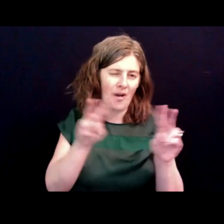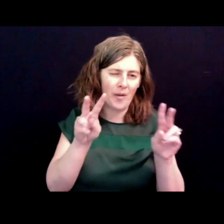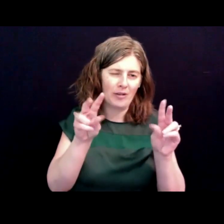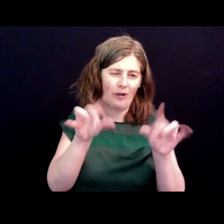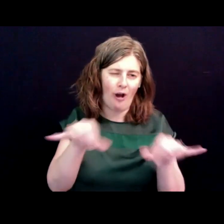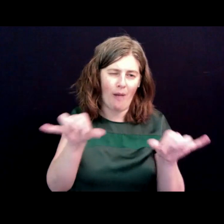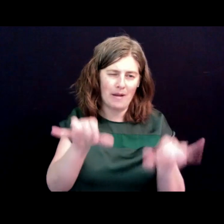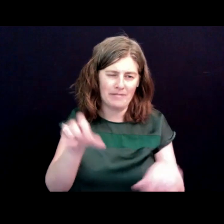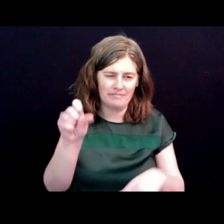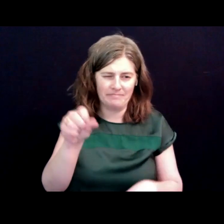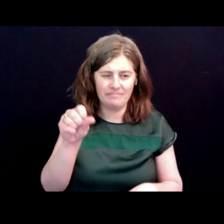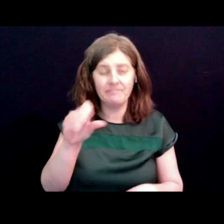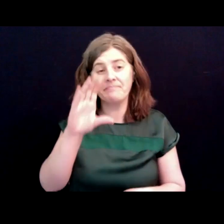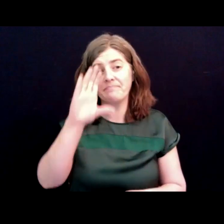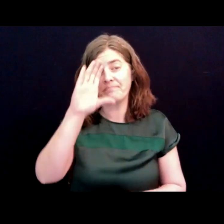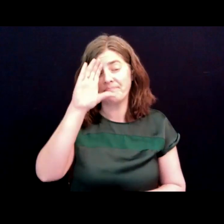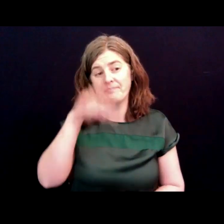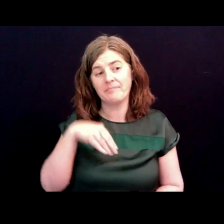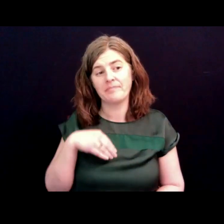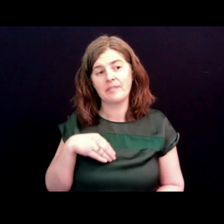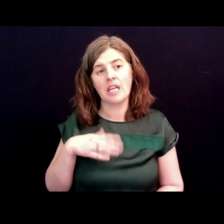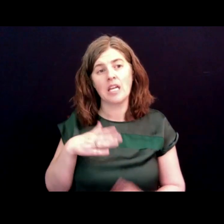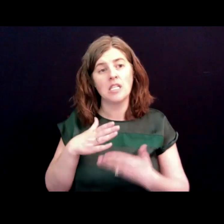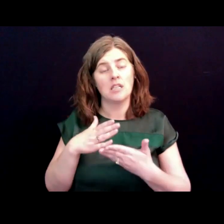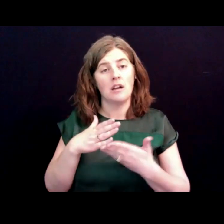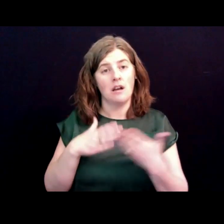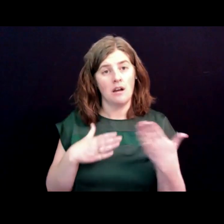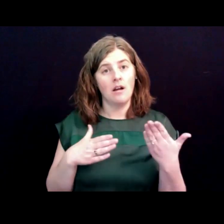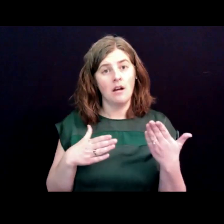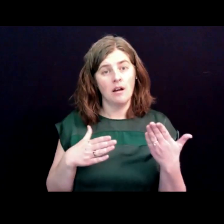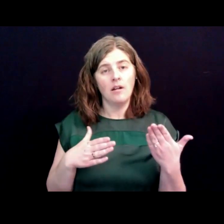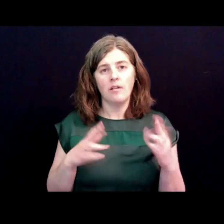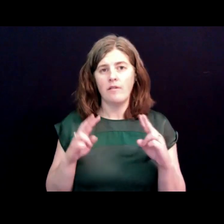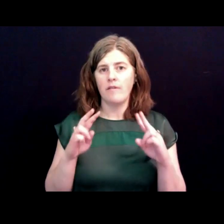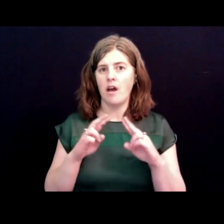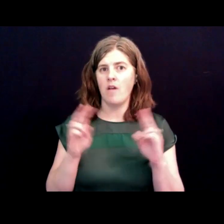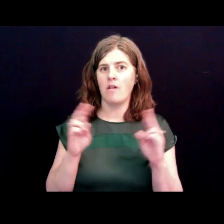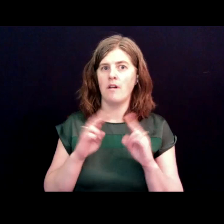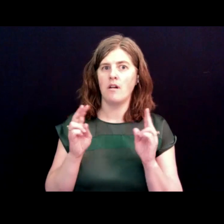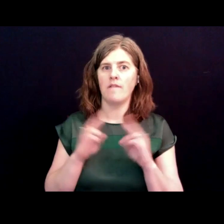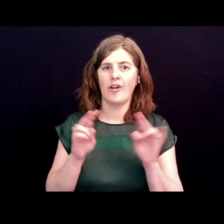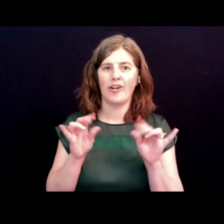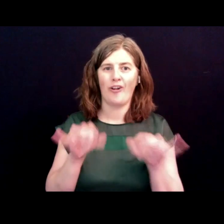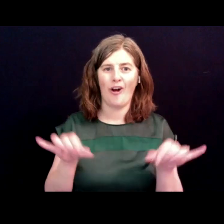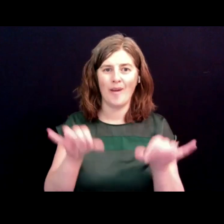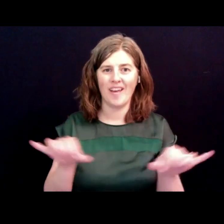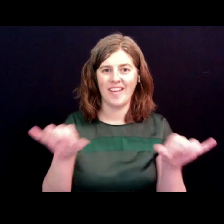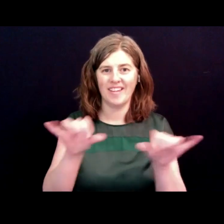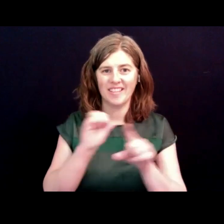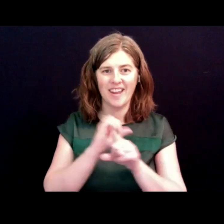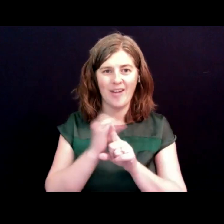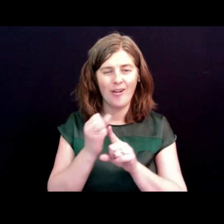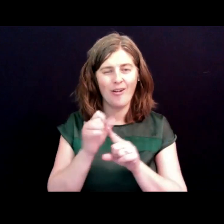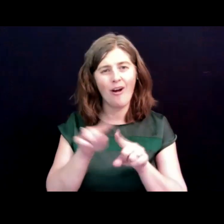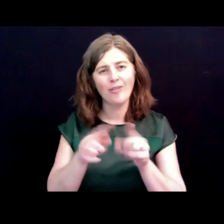And I think that some of this is a very, very, very common scenario. Also kind of